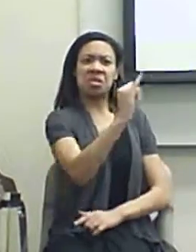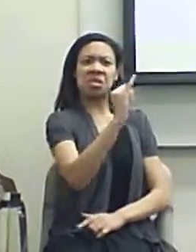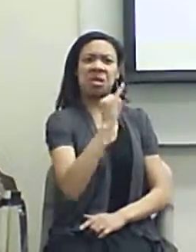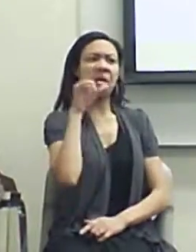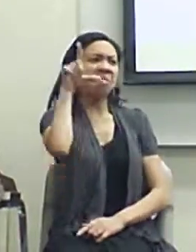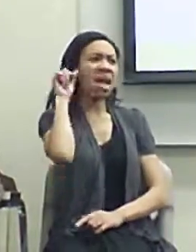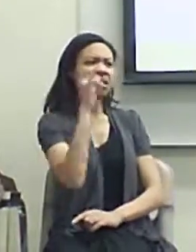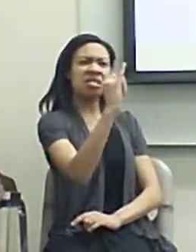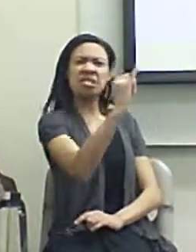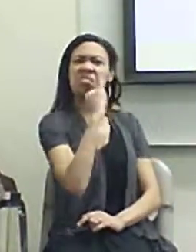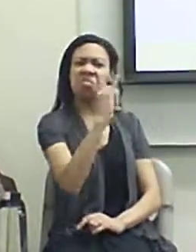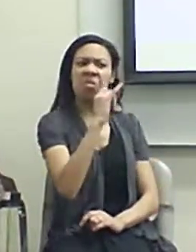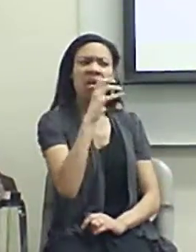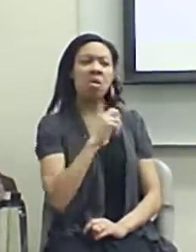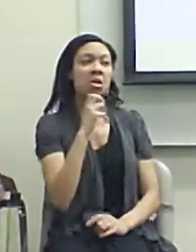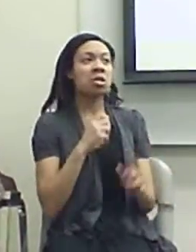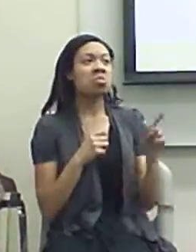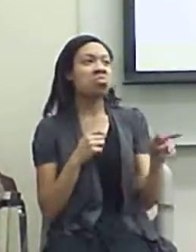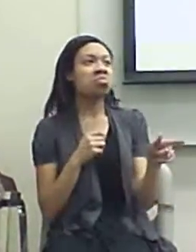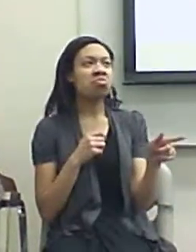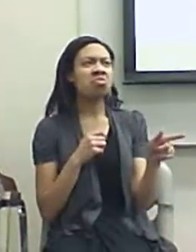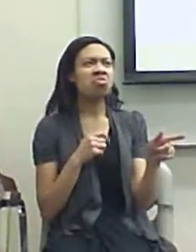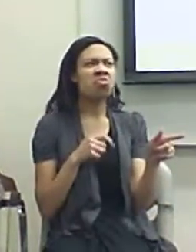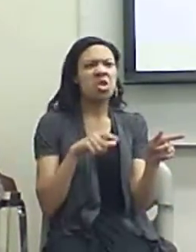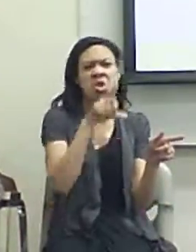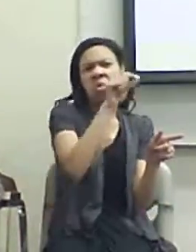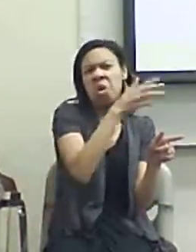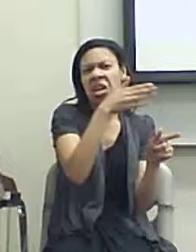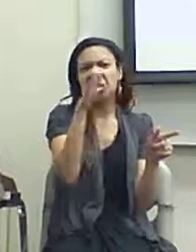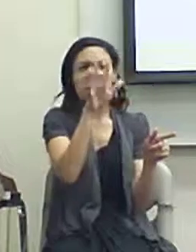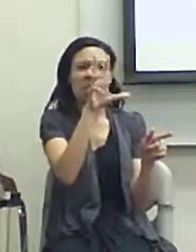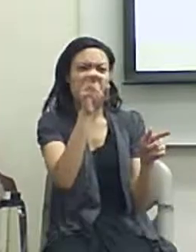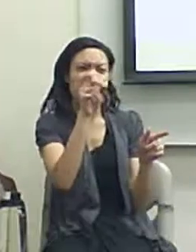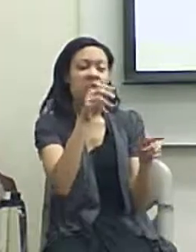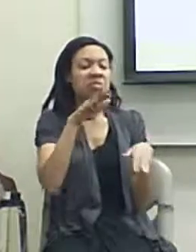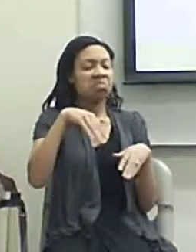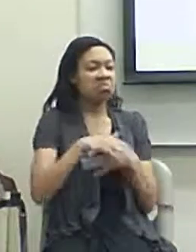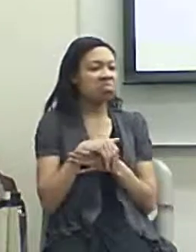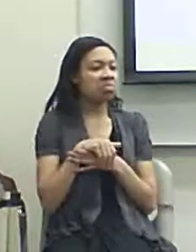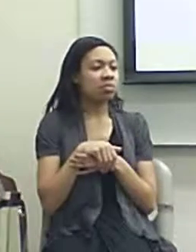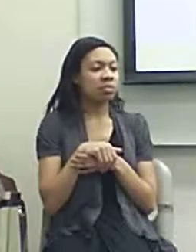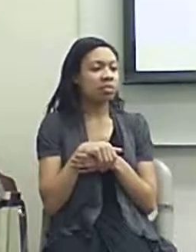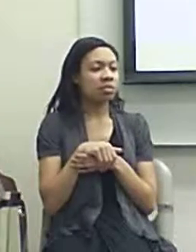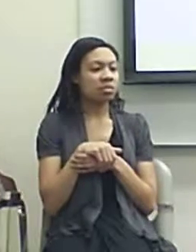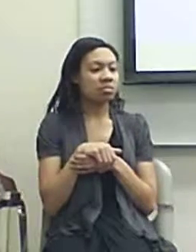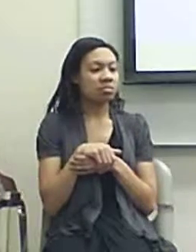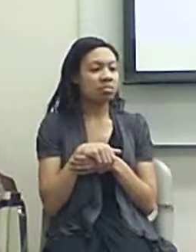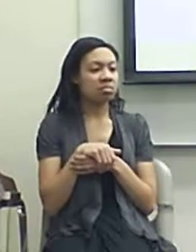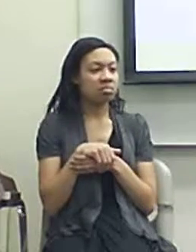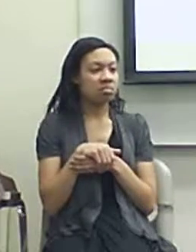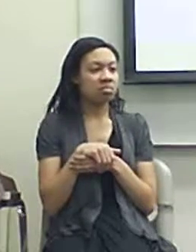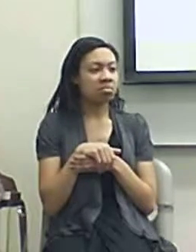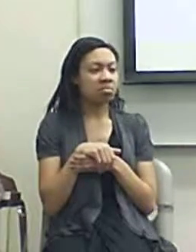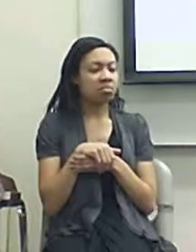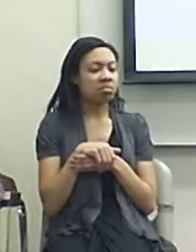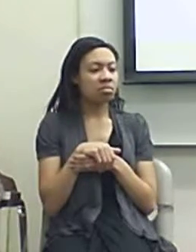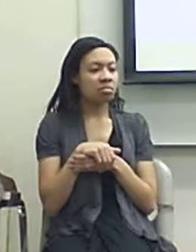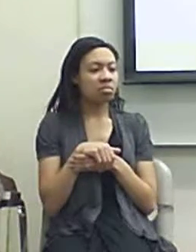in her late 20s, early 30s. And she looked really, she looked good. She looked a typical, she was